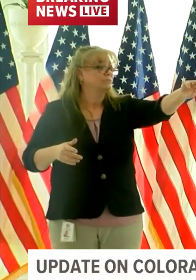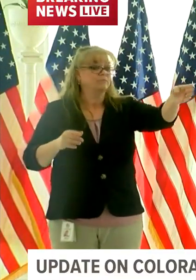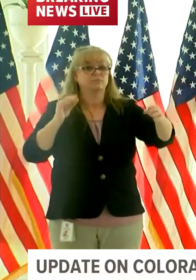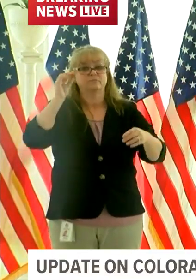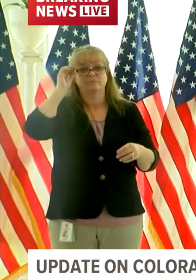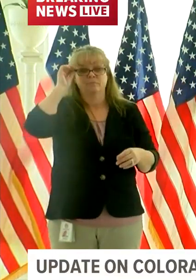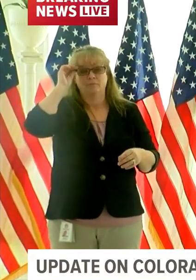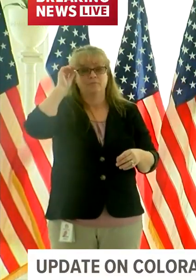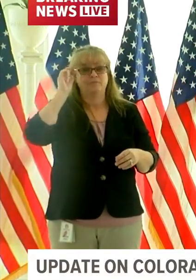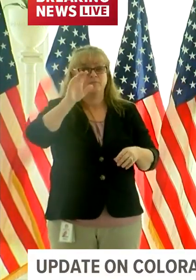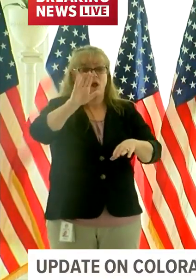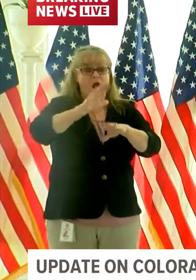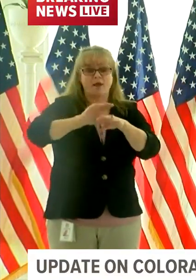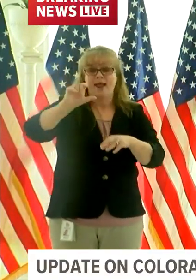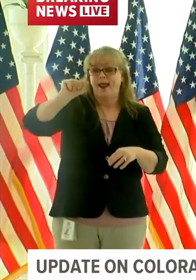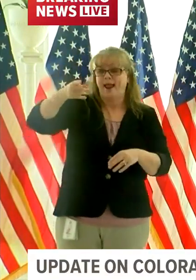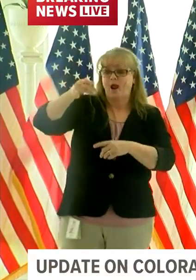26th.